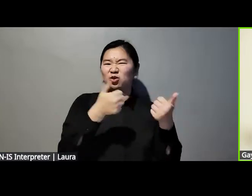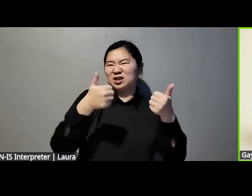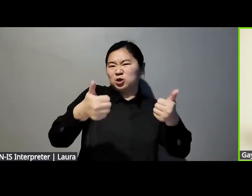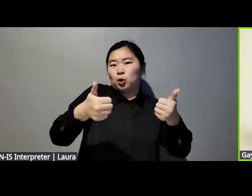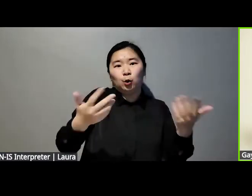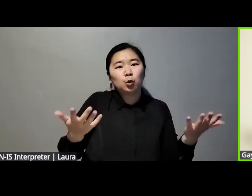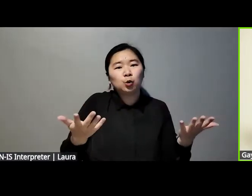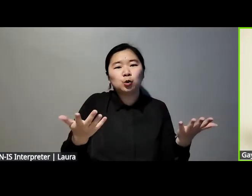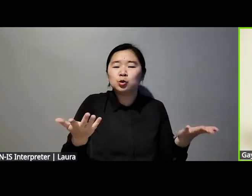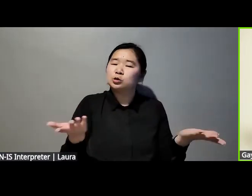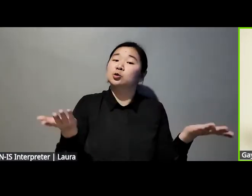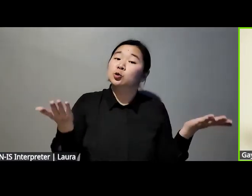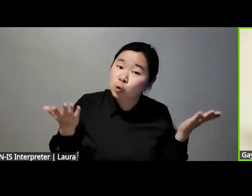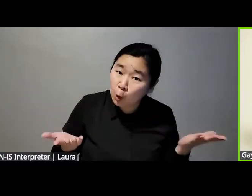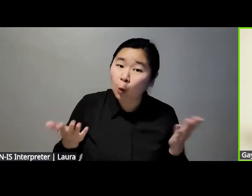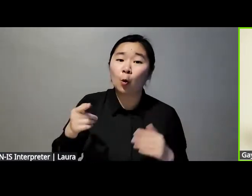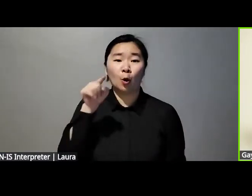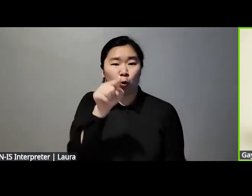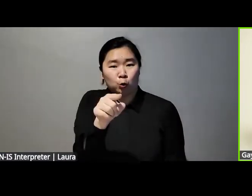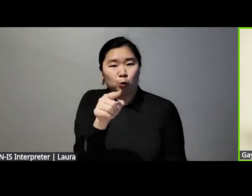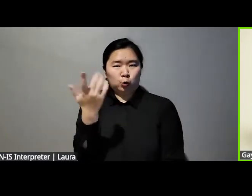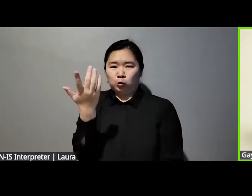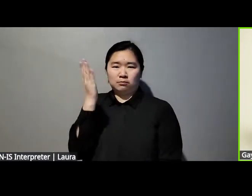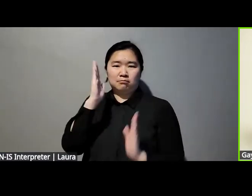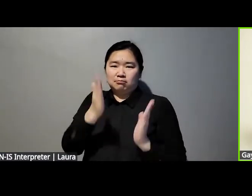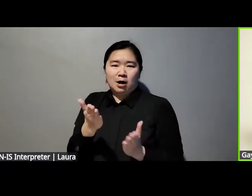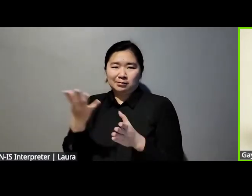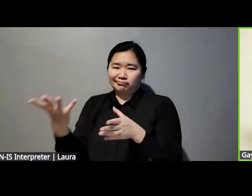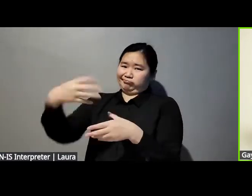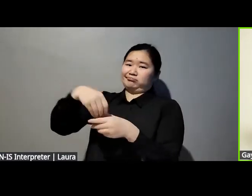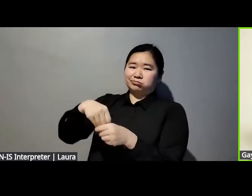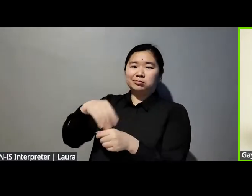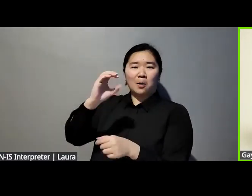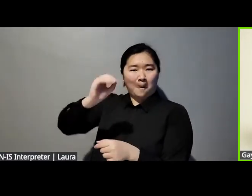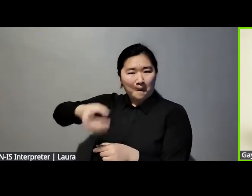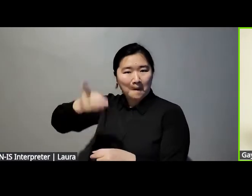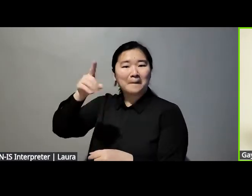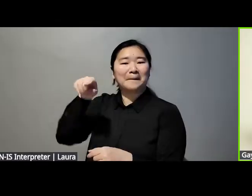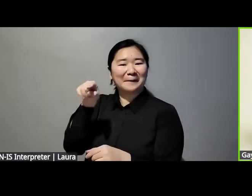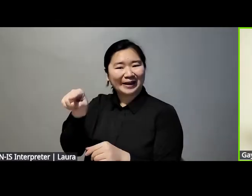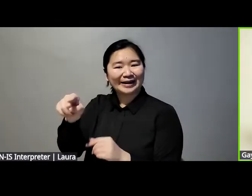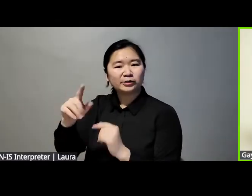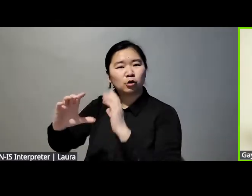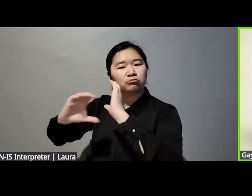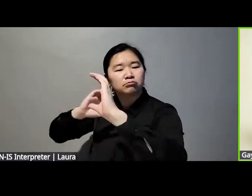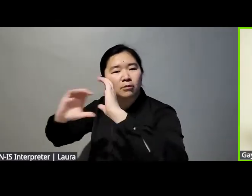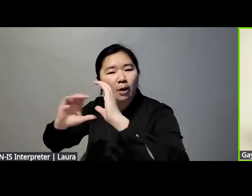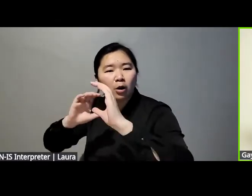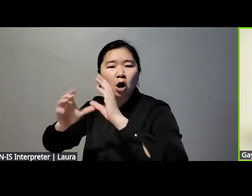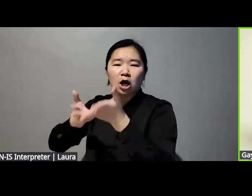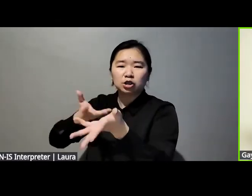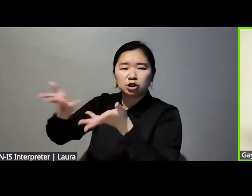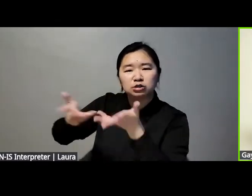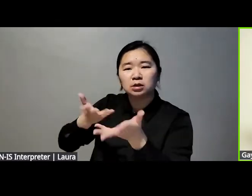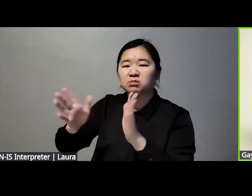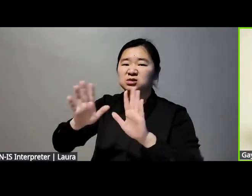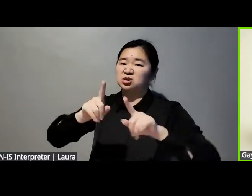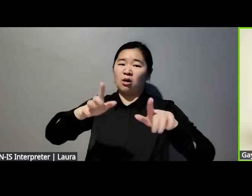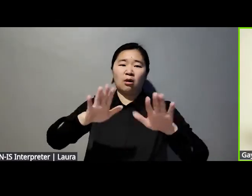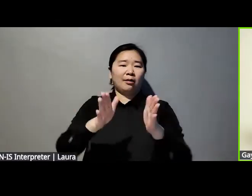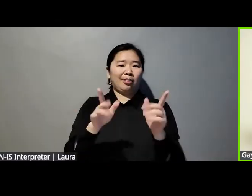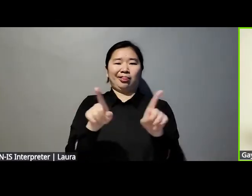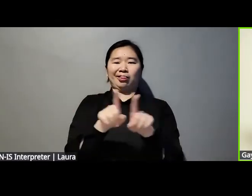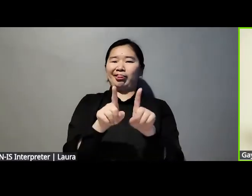the question is, have we restructured development systems so that OPDs can shape decisions from